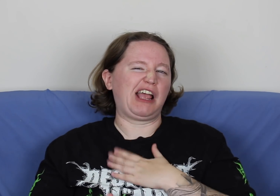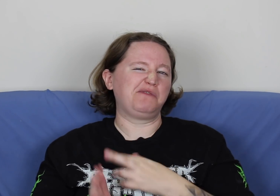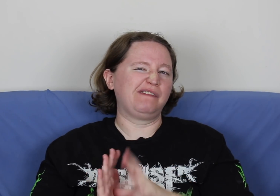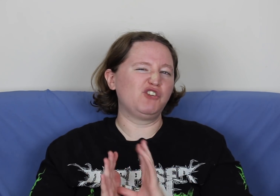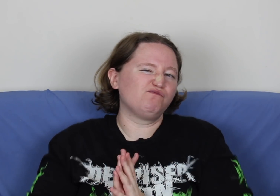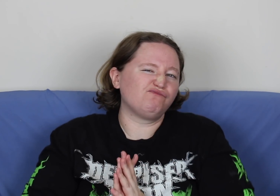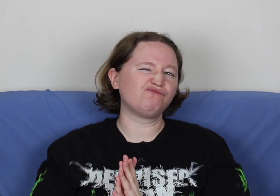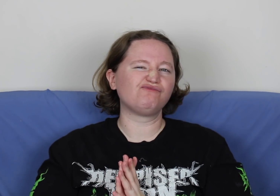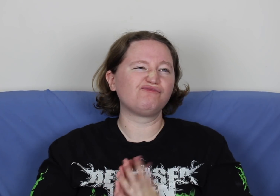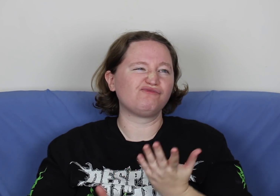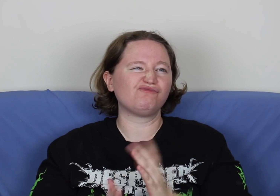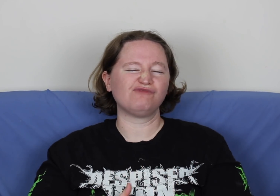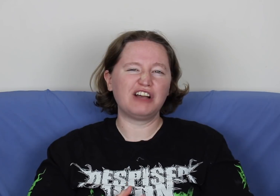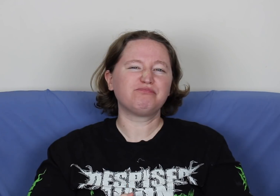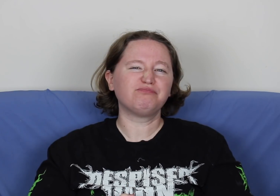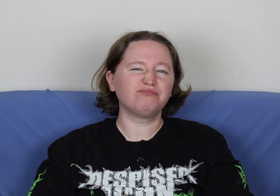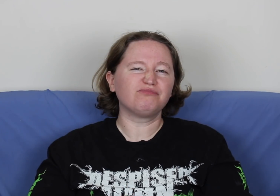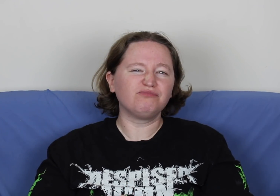from it. But that's my review. Yeah.